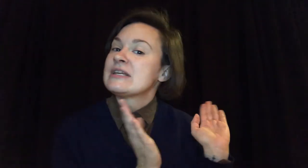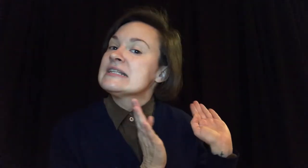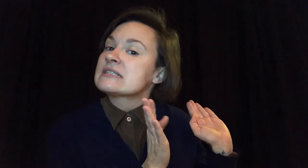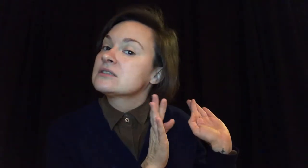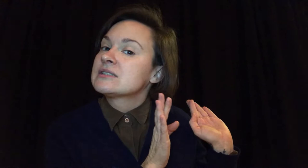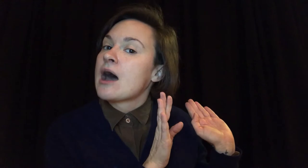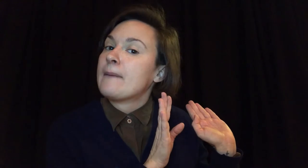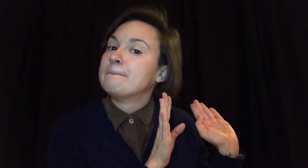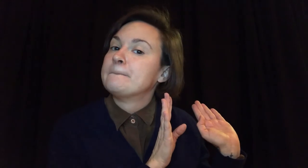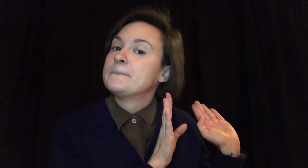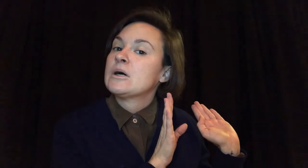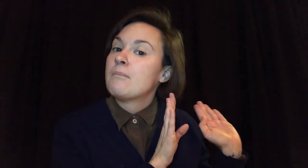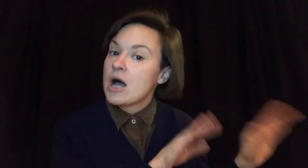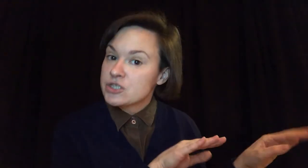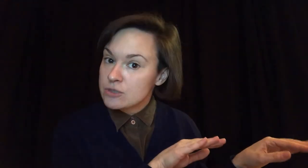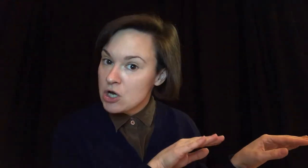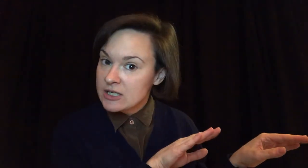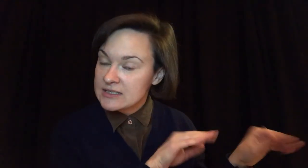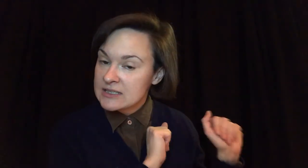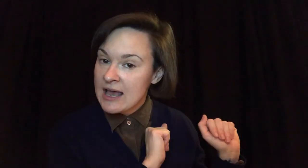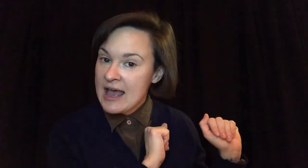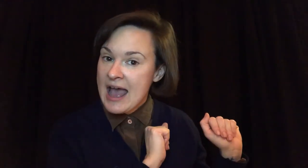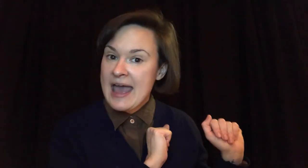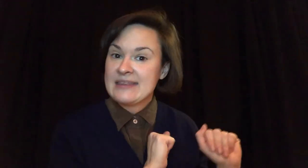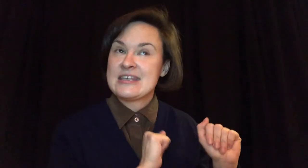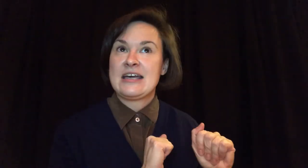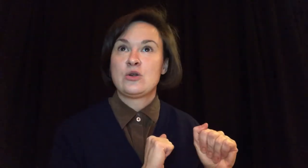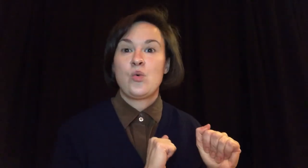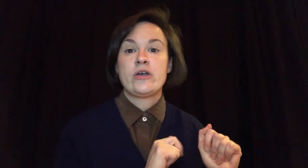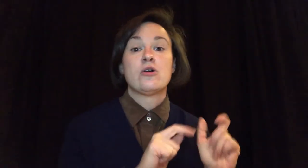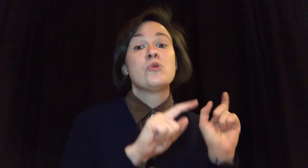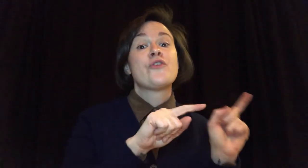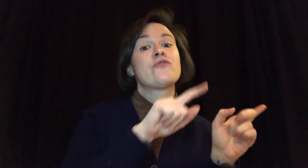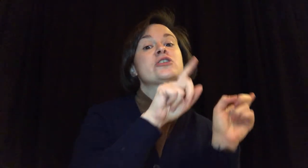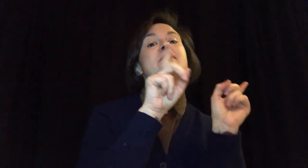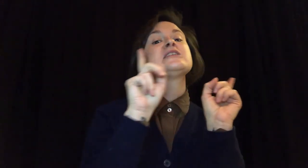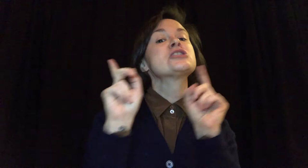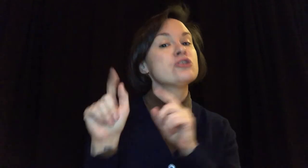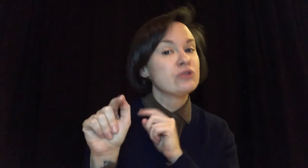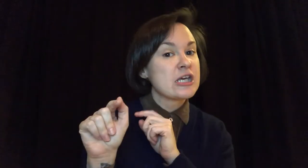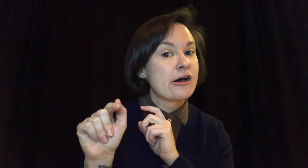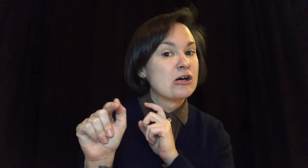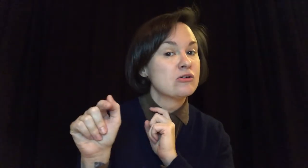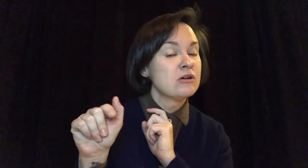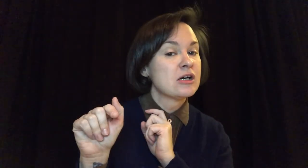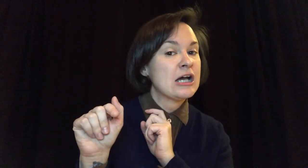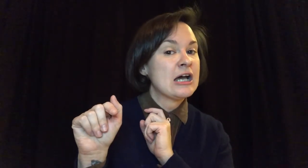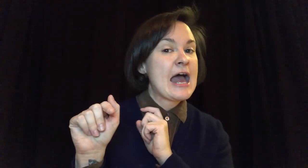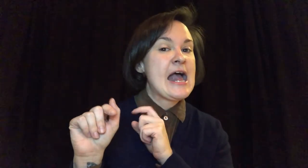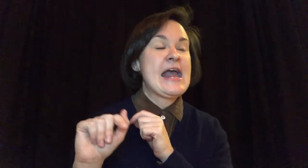read some monster books and then we'll move over to my studio